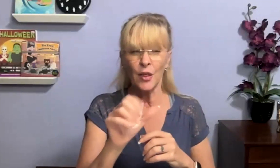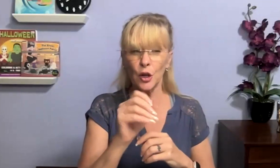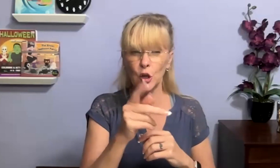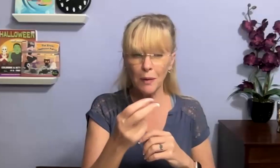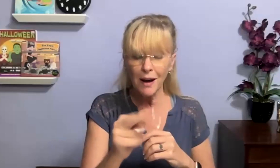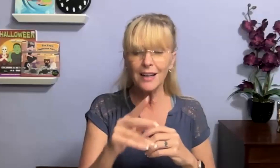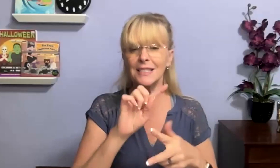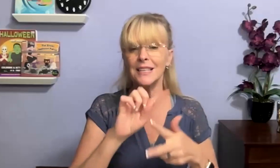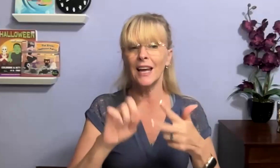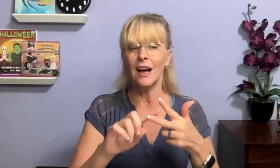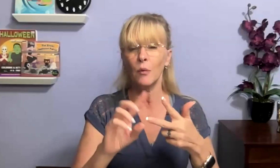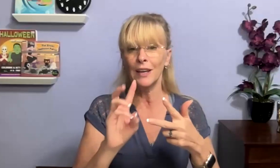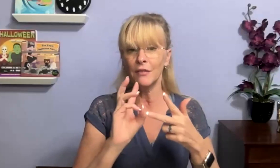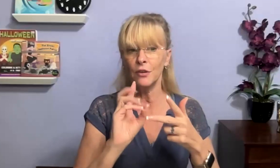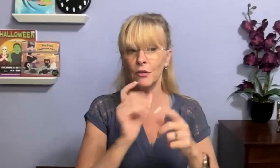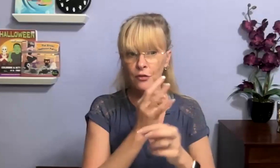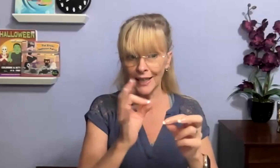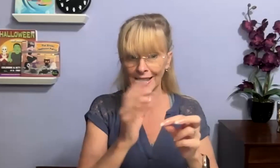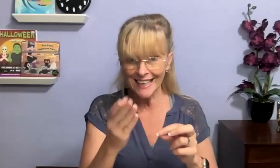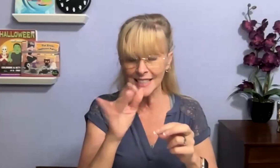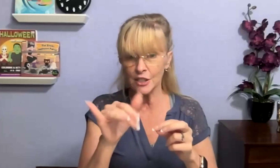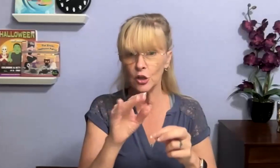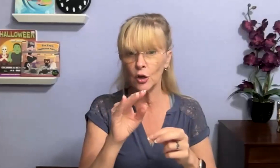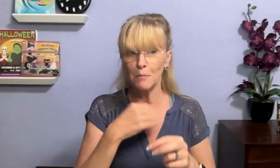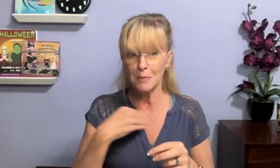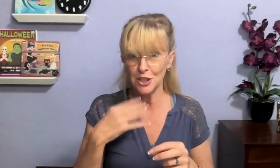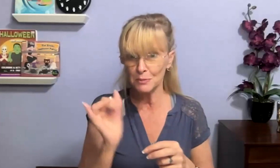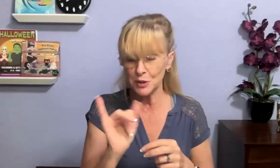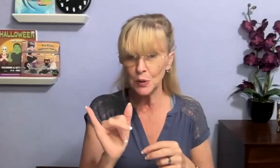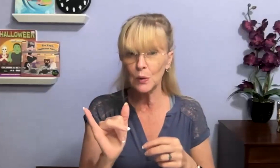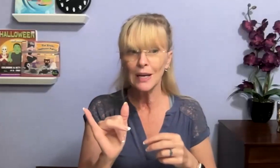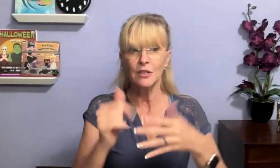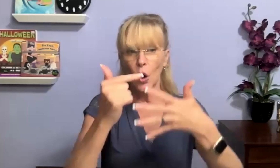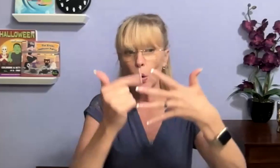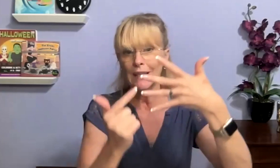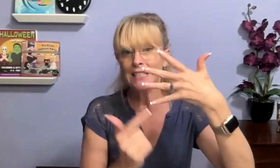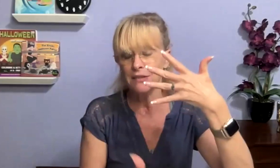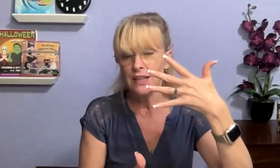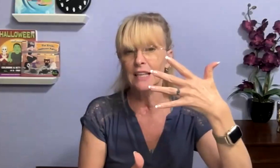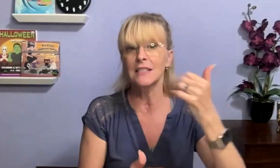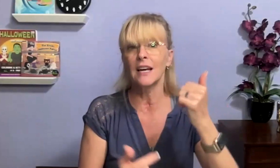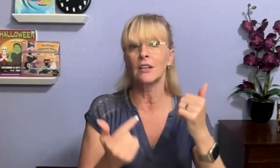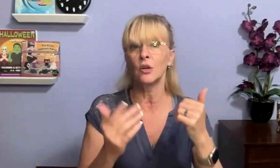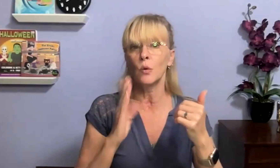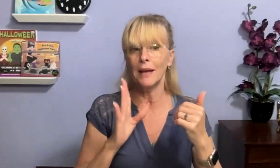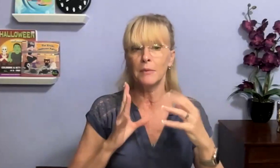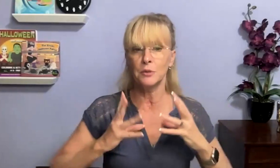other coupons, and we give you free things in your membership too. There's a whole list of things that you will be able to